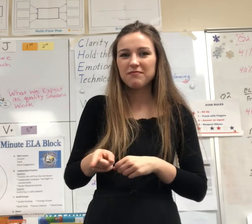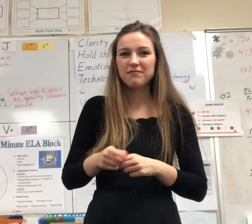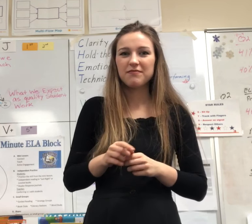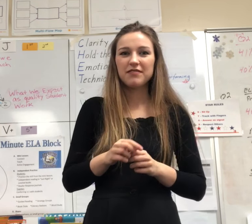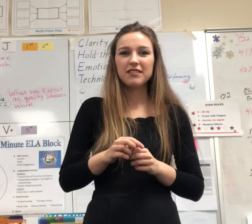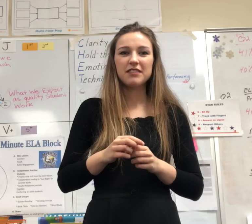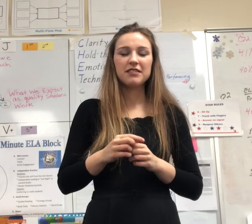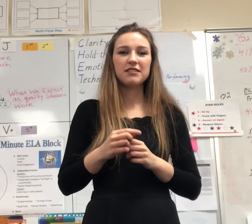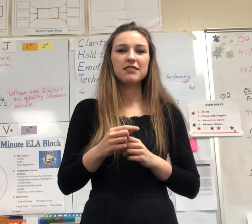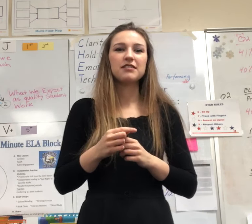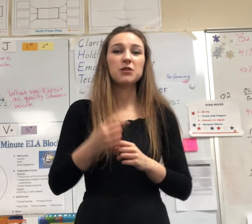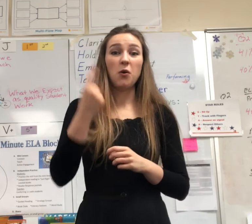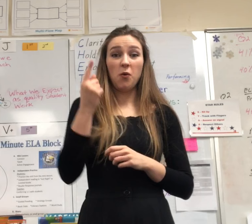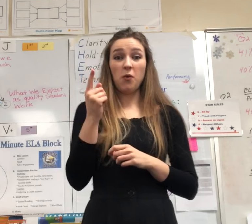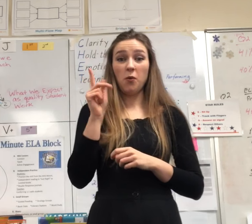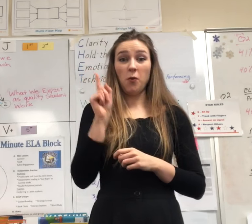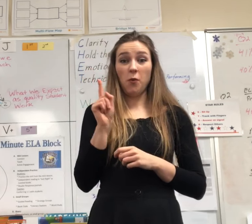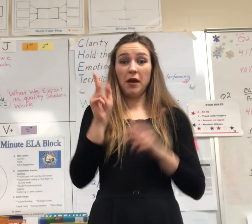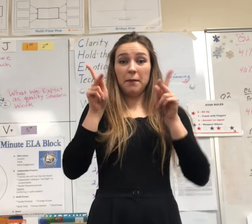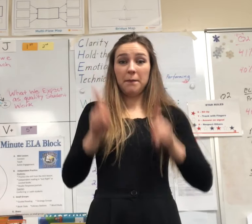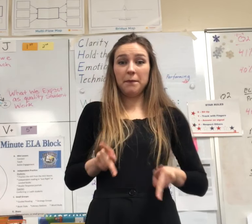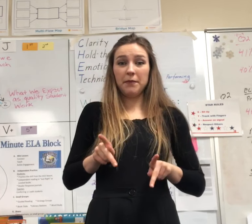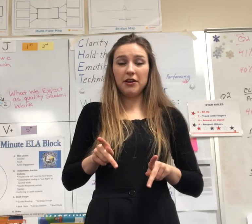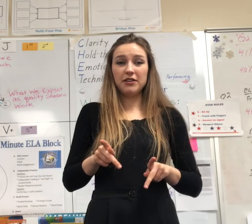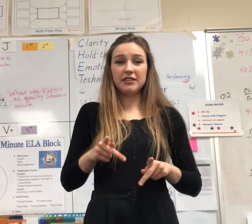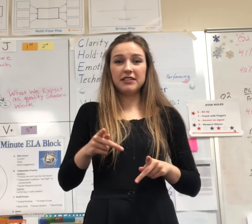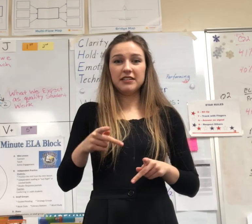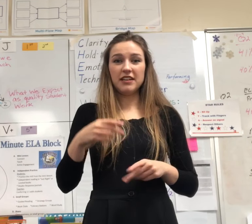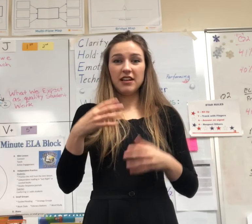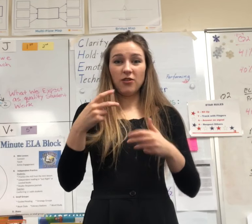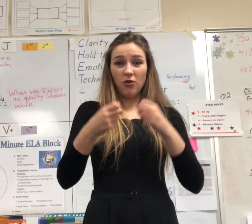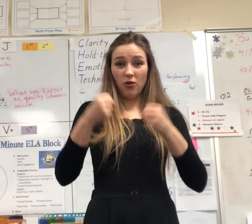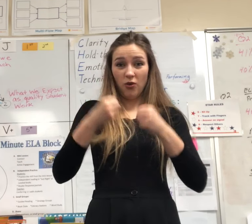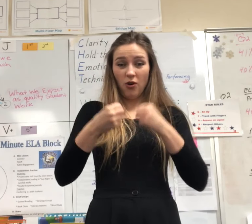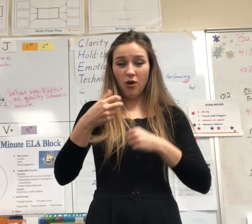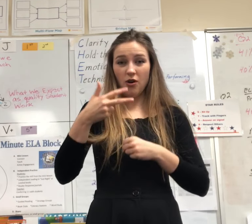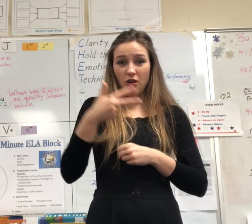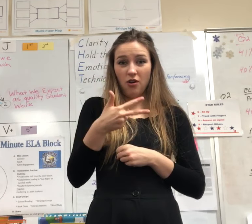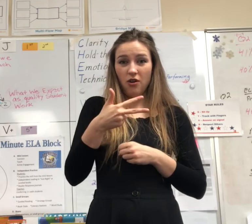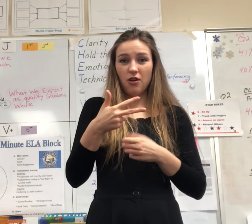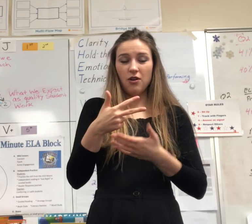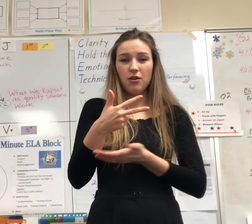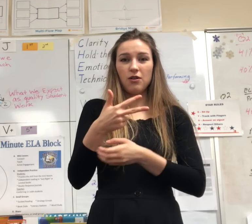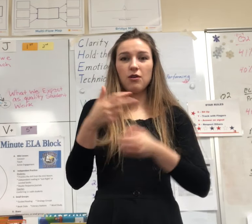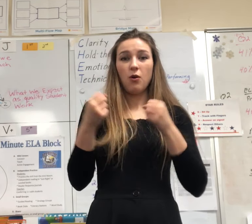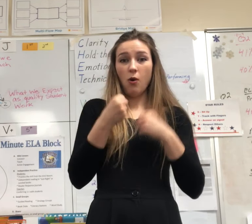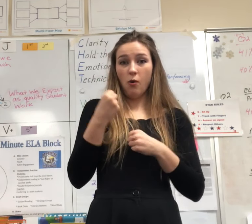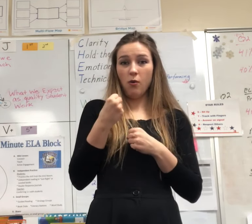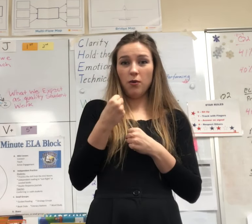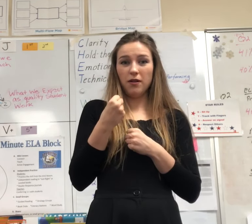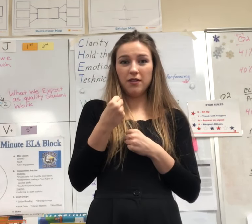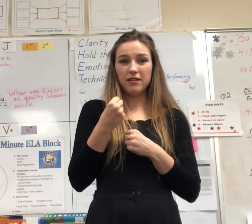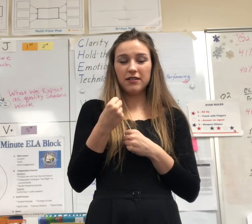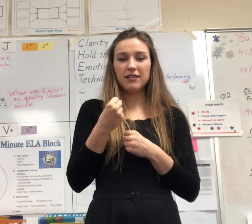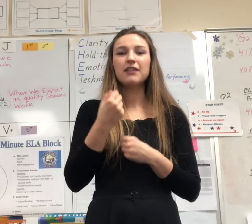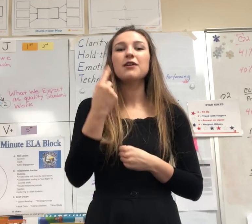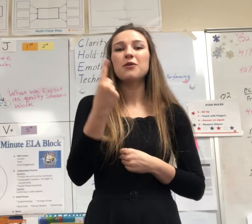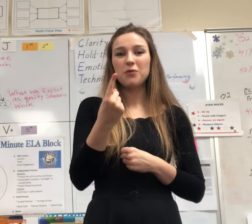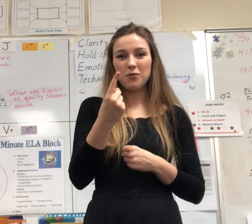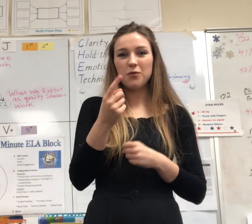while another one is putting on a